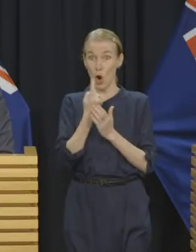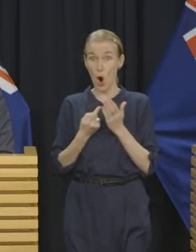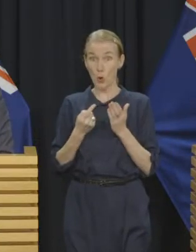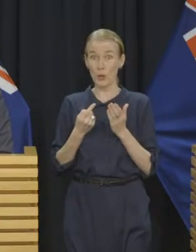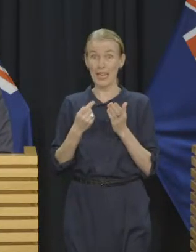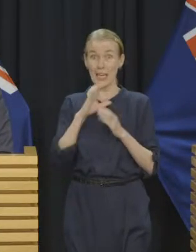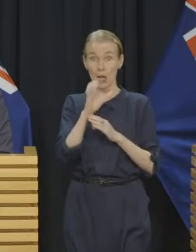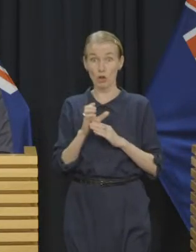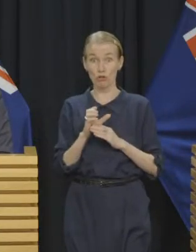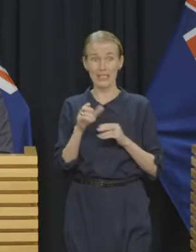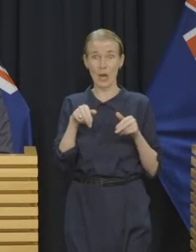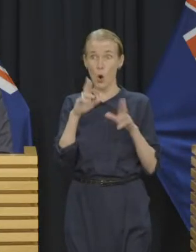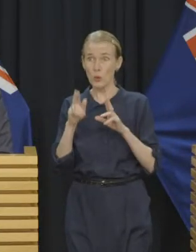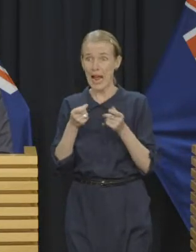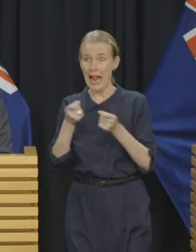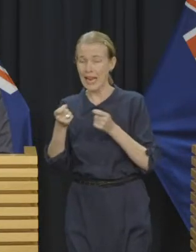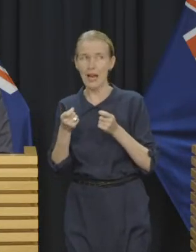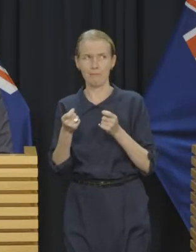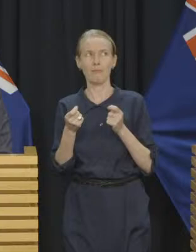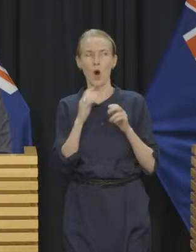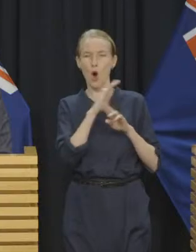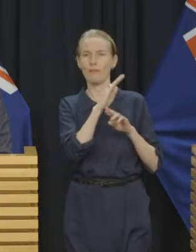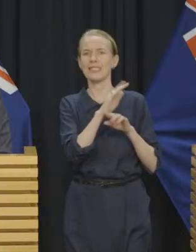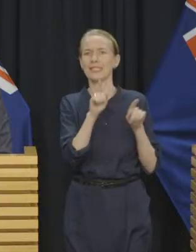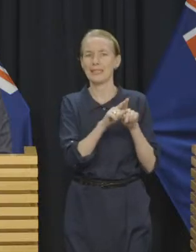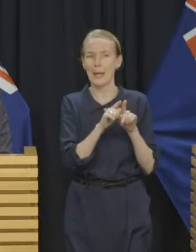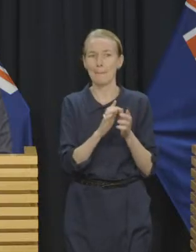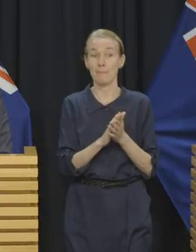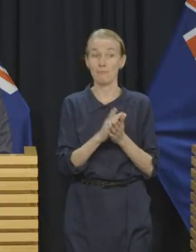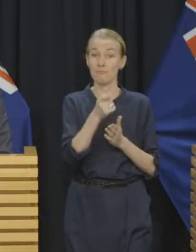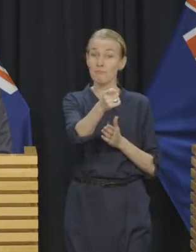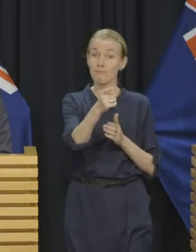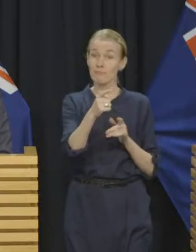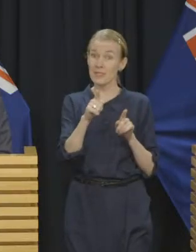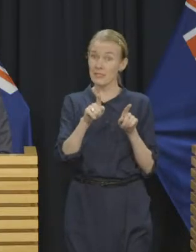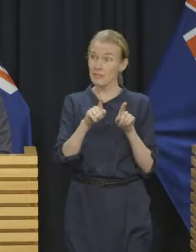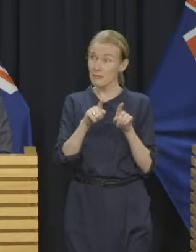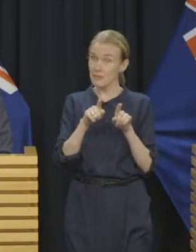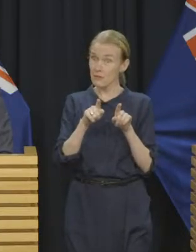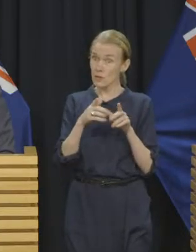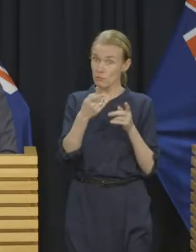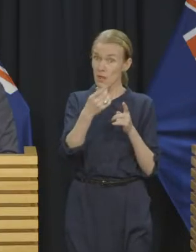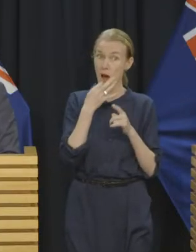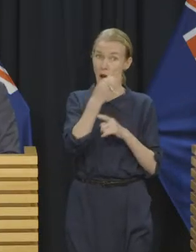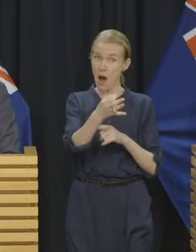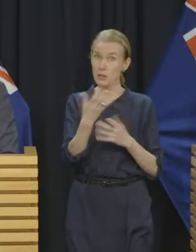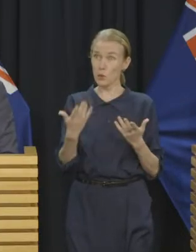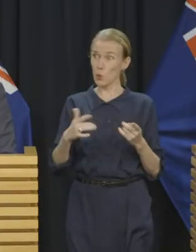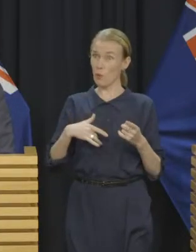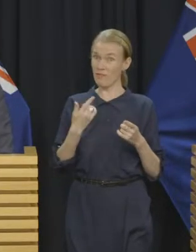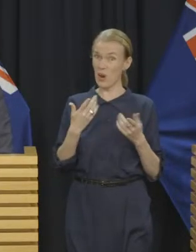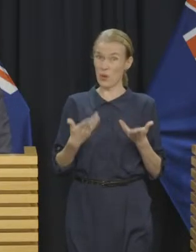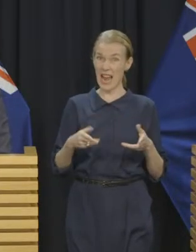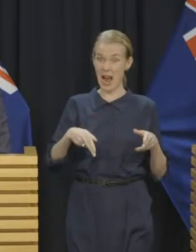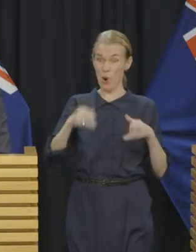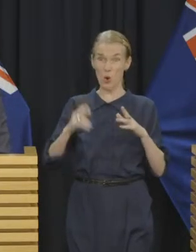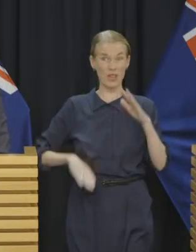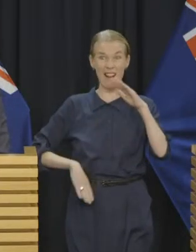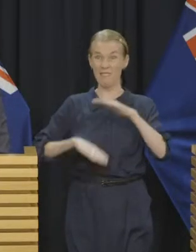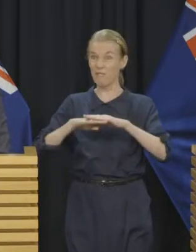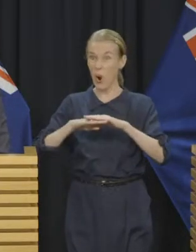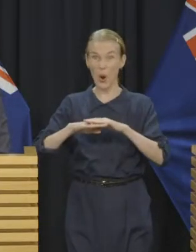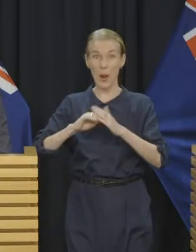kind of maxed out the capacity for staff to manage the current number of people? Look, I think one of the things that